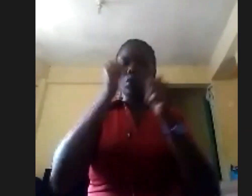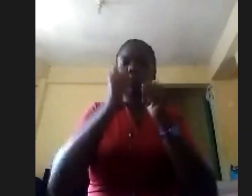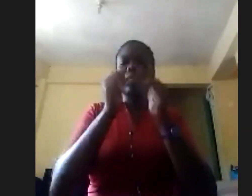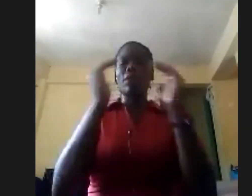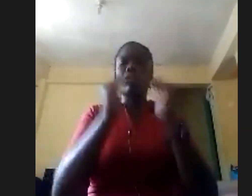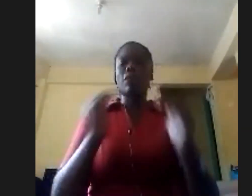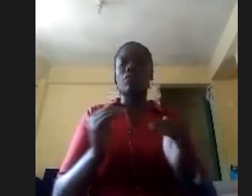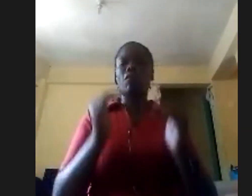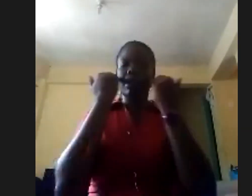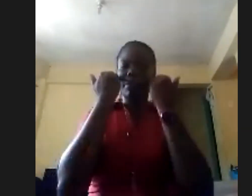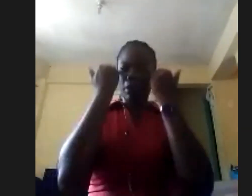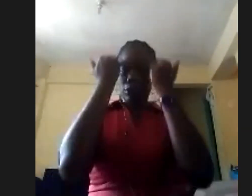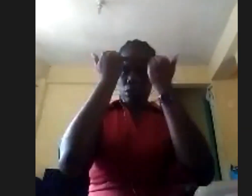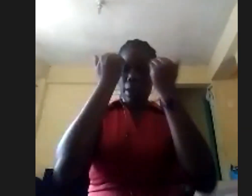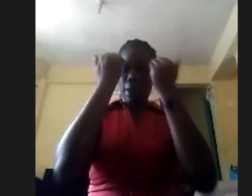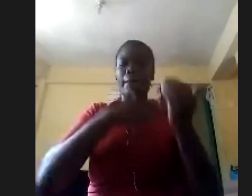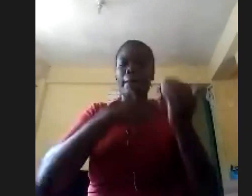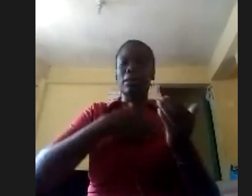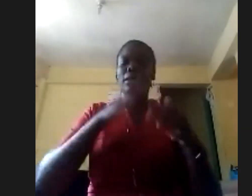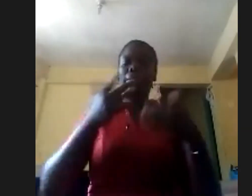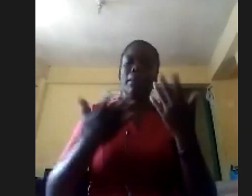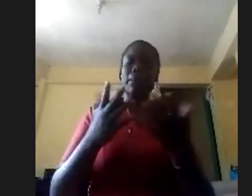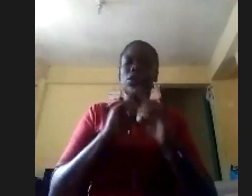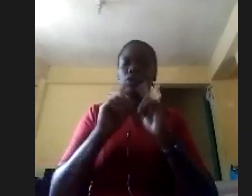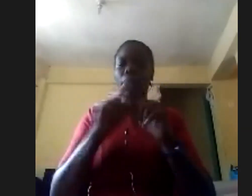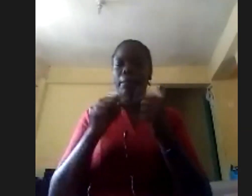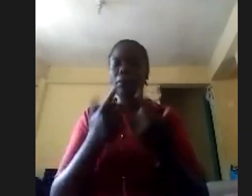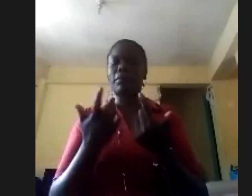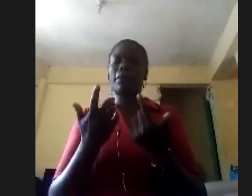would you please just maybe delve into this?